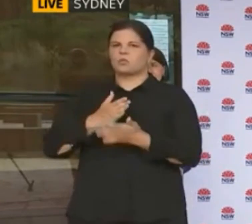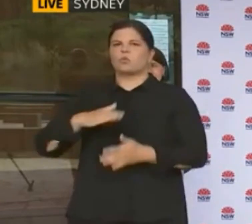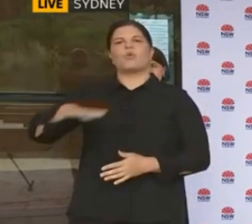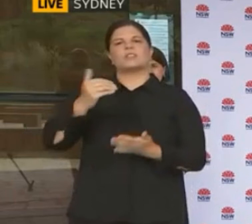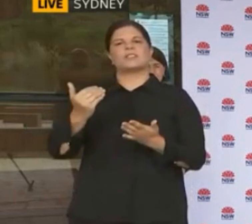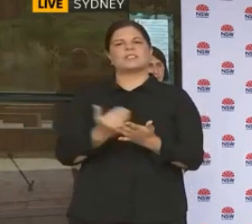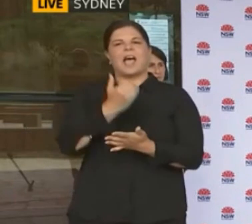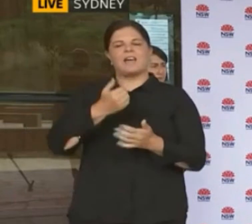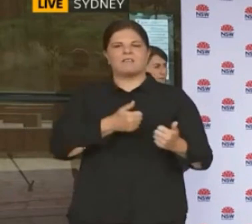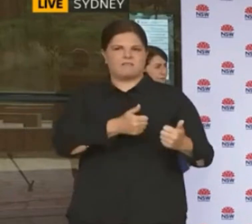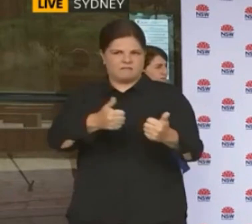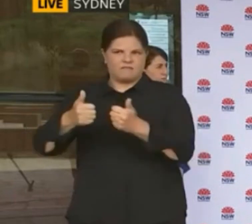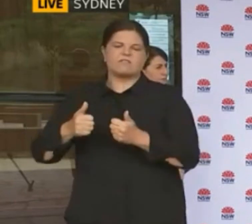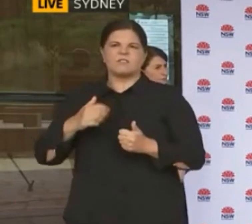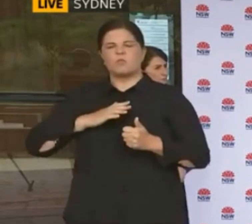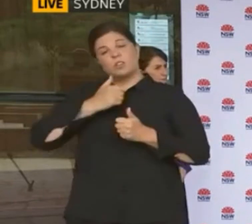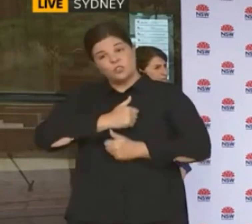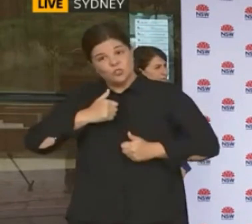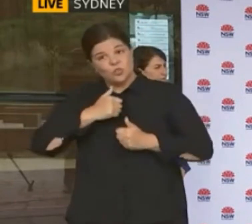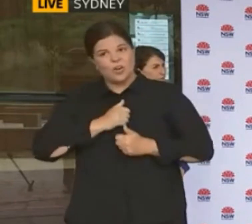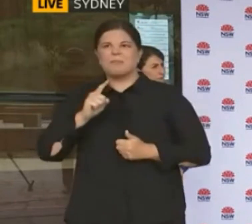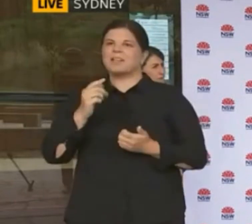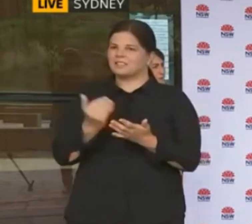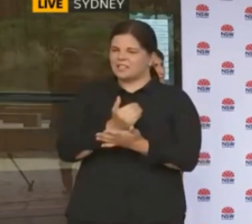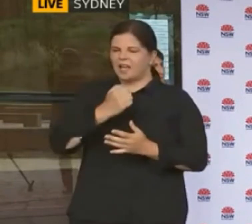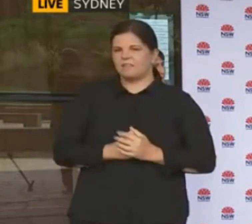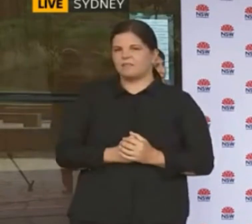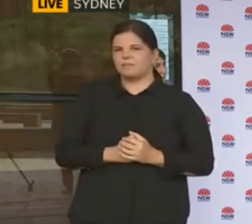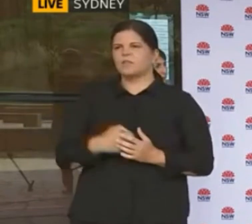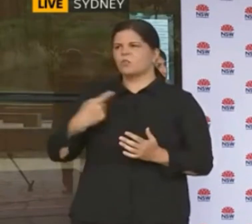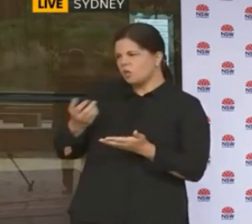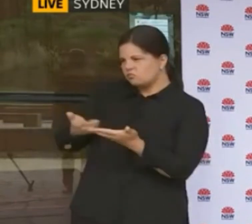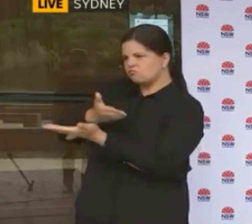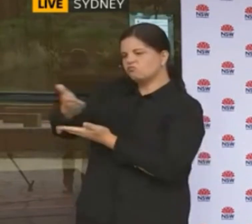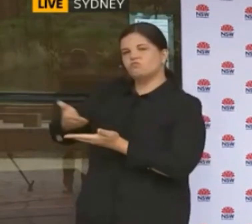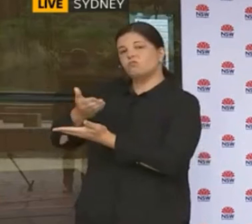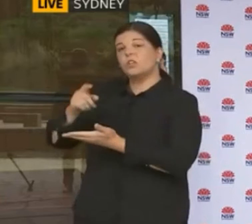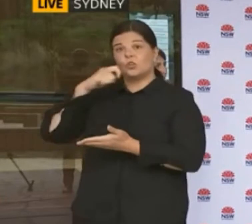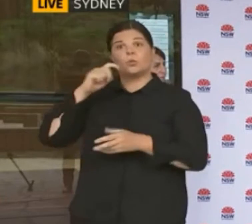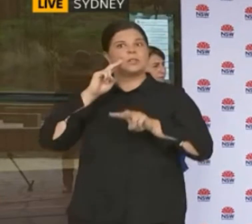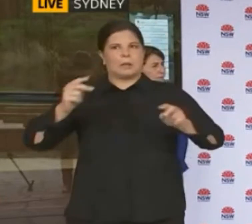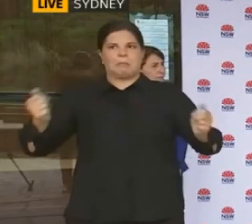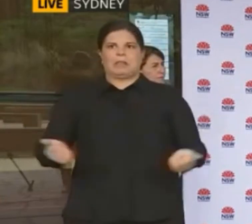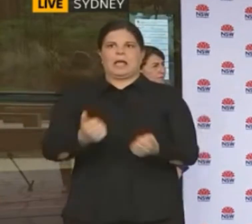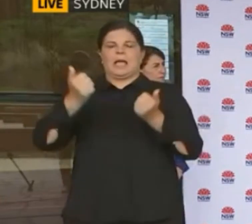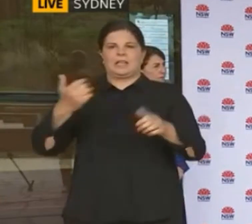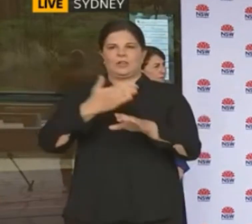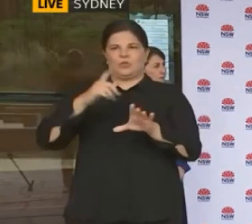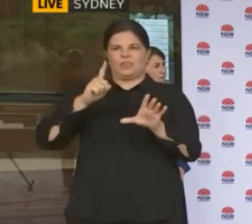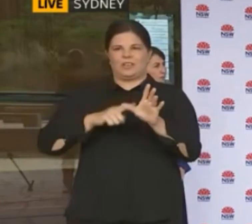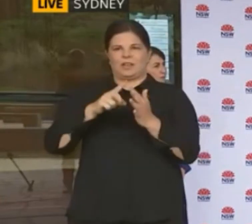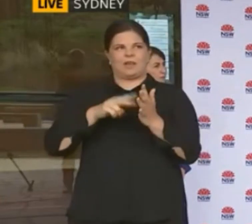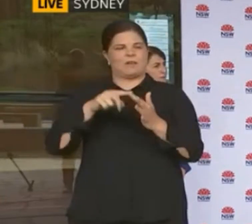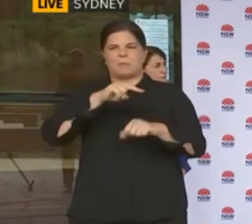Eve goes as safely and as enjoyable as it possibly can. You will see large numbers of police officers out and about in